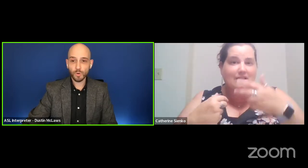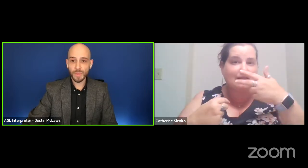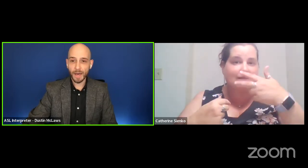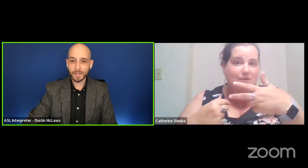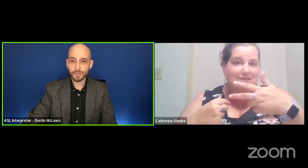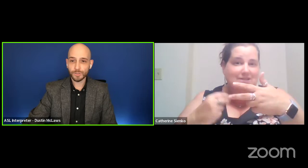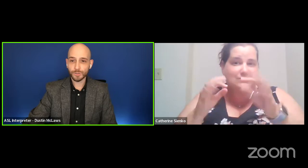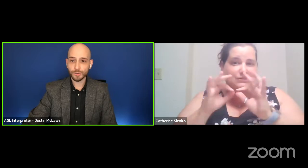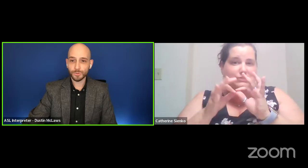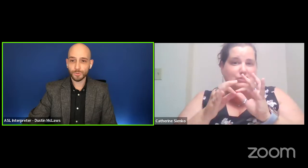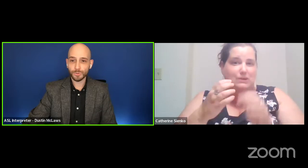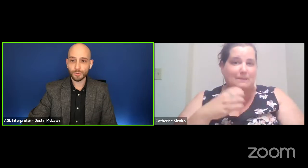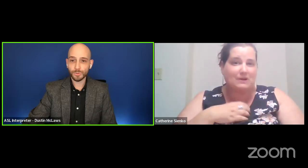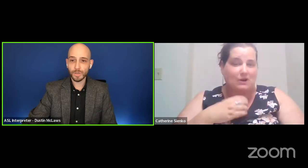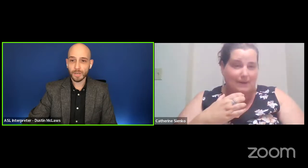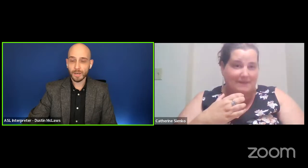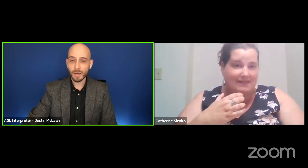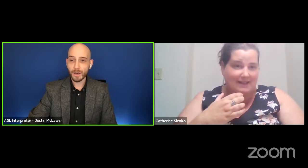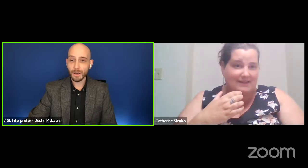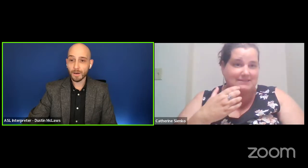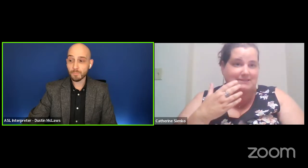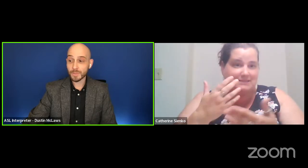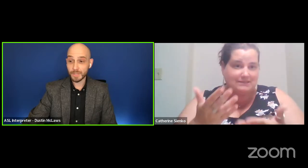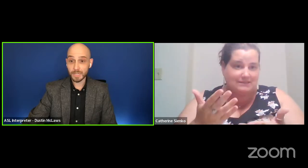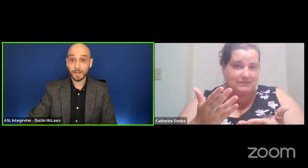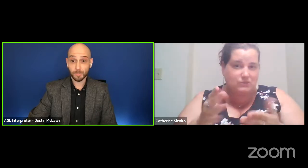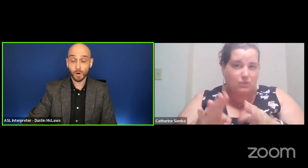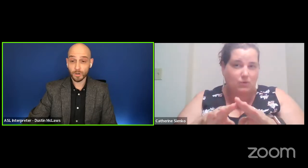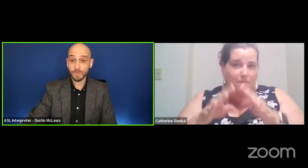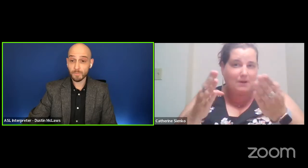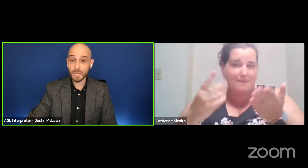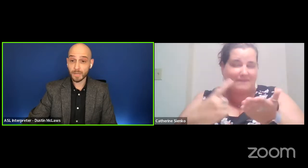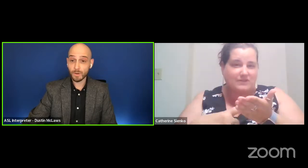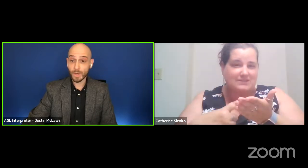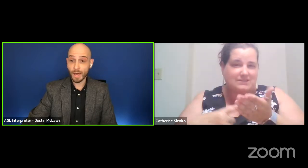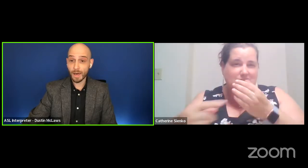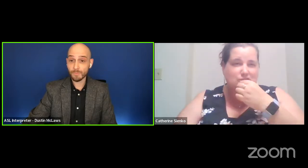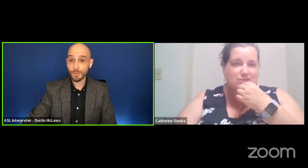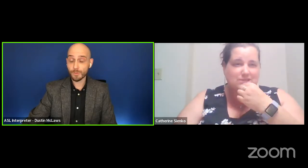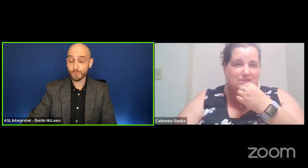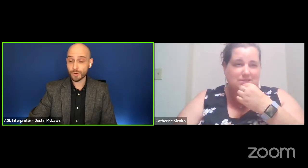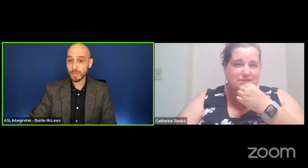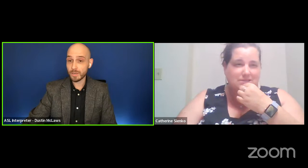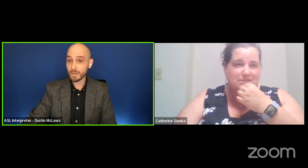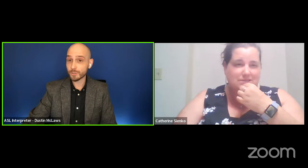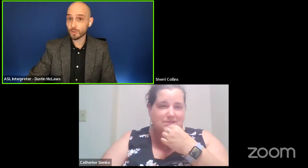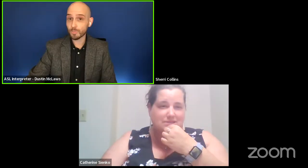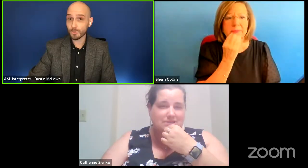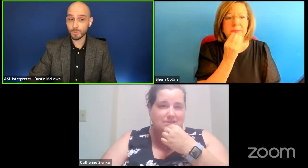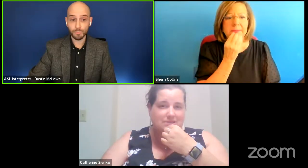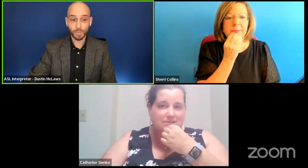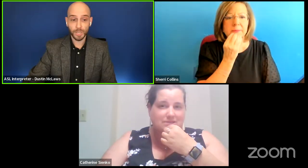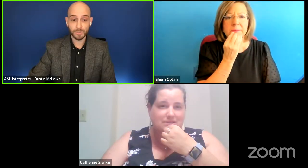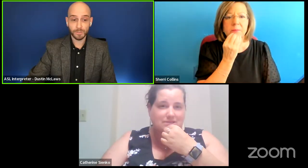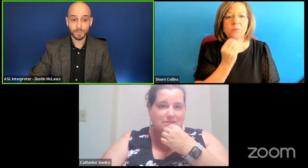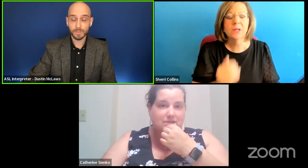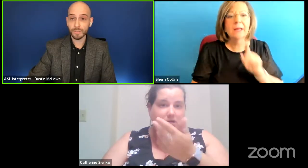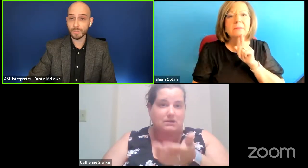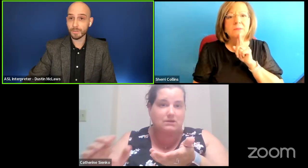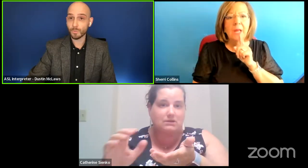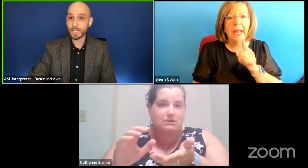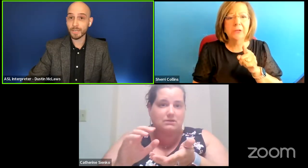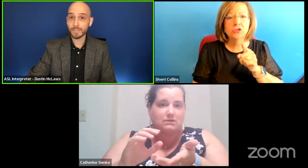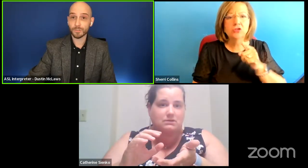We will move that to the next part of the meeting. We have 3 interpreter